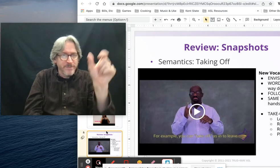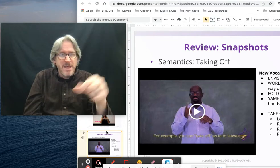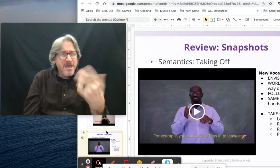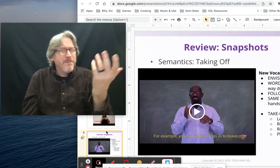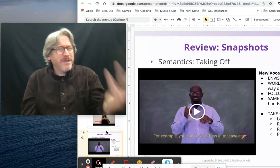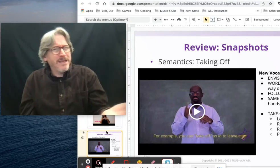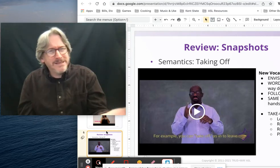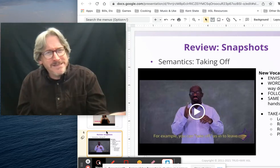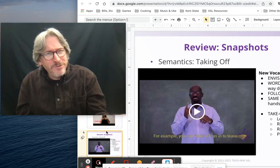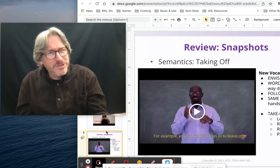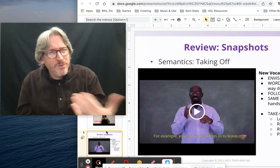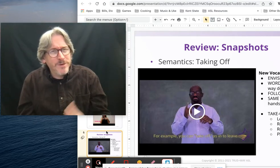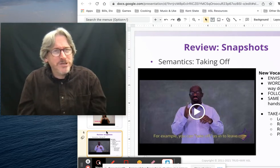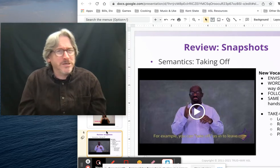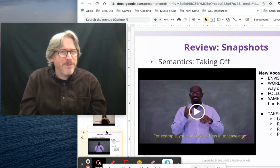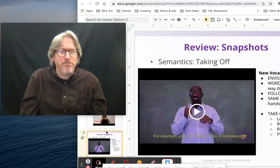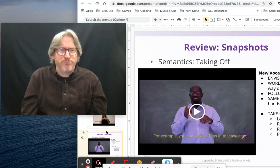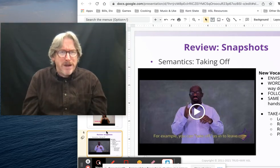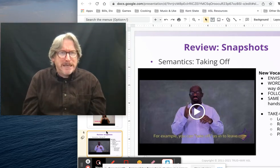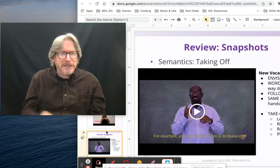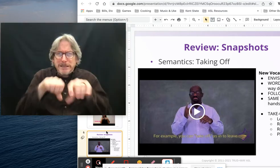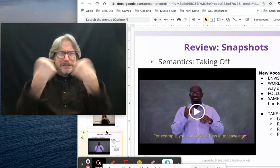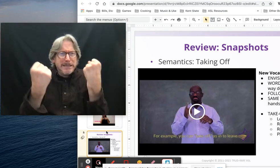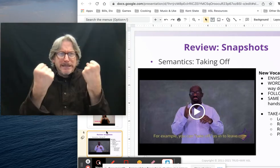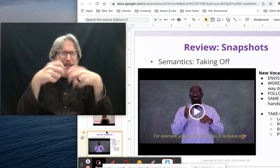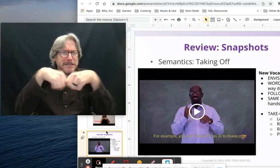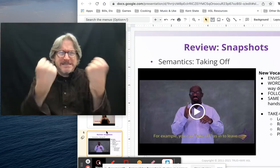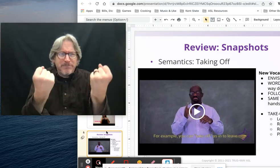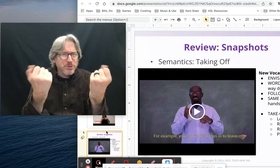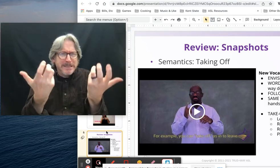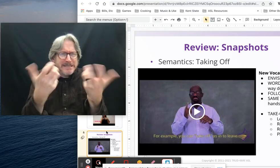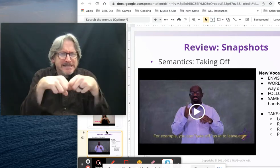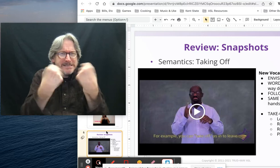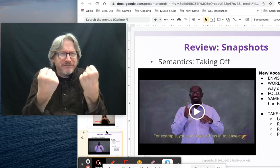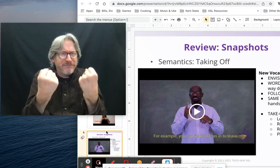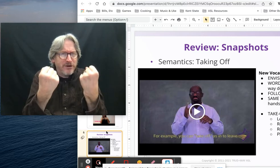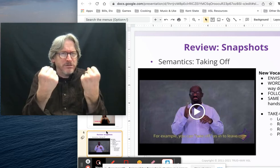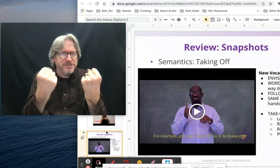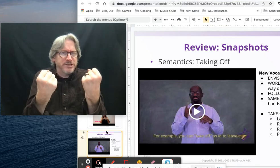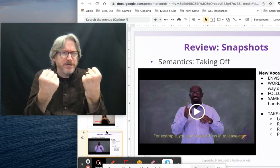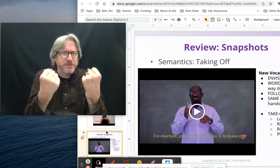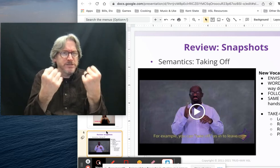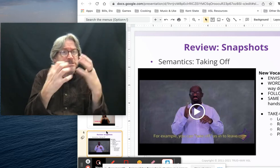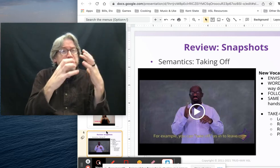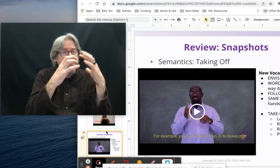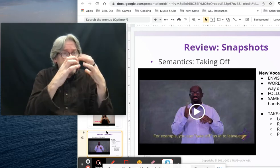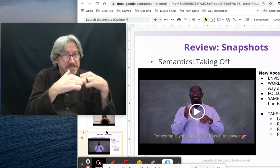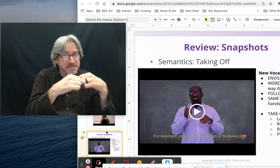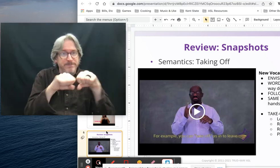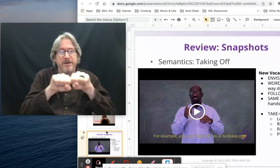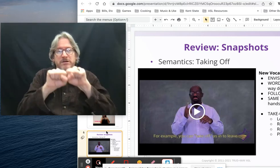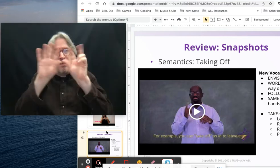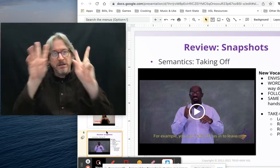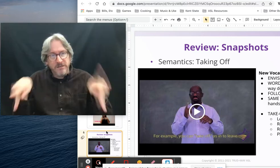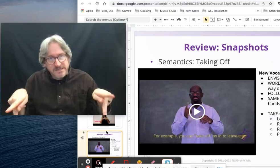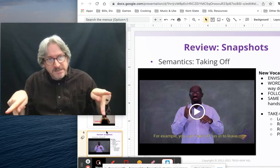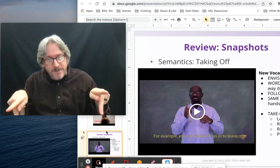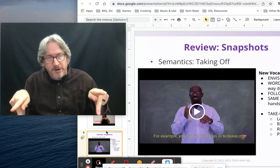word. Similar to when we talked about break, that conceptually this doesn't fit all situations. Sometimes this is